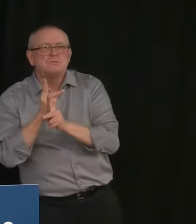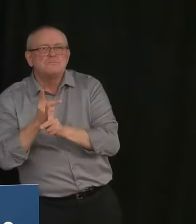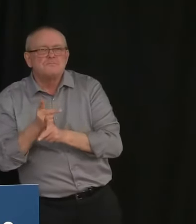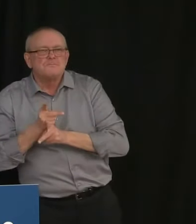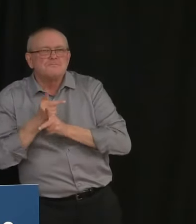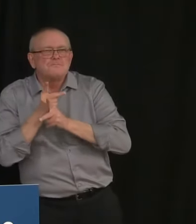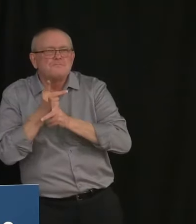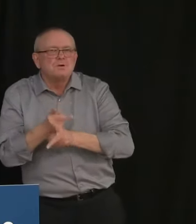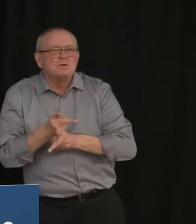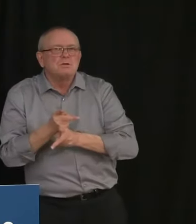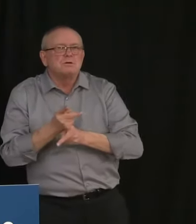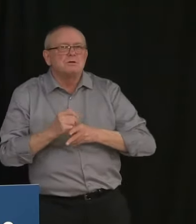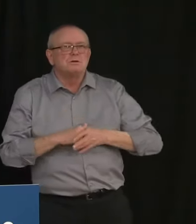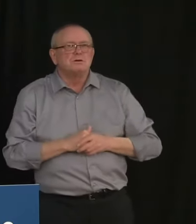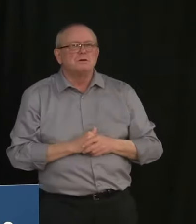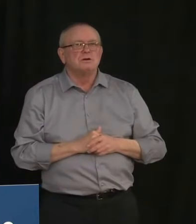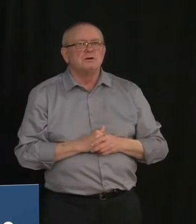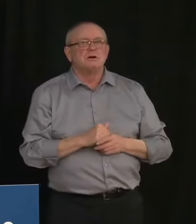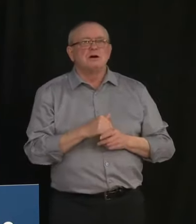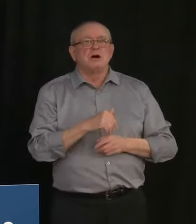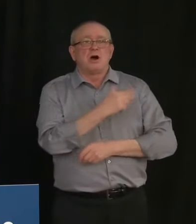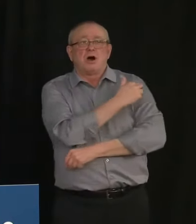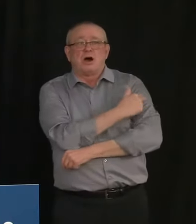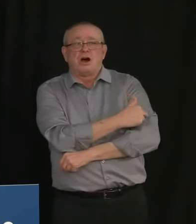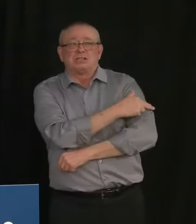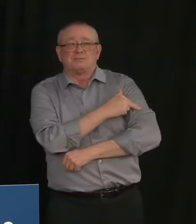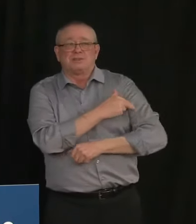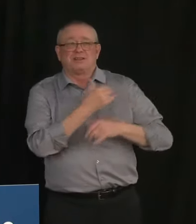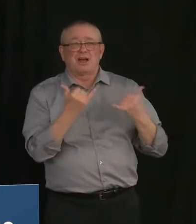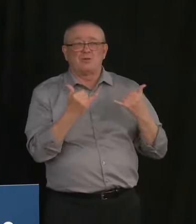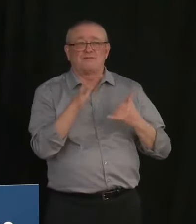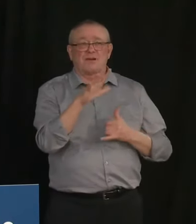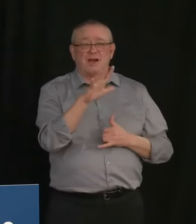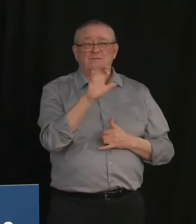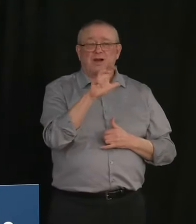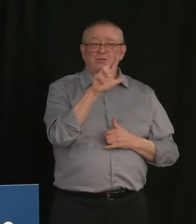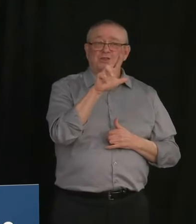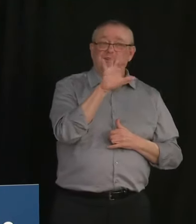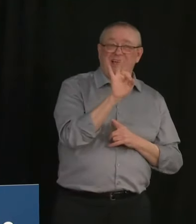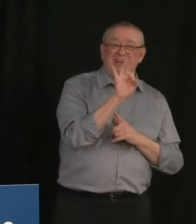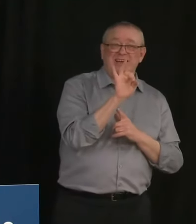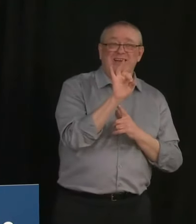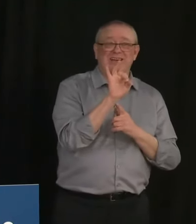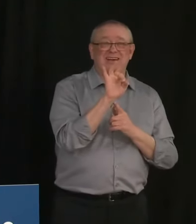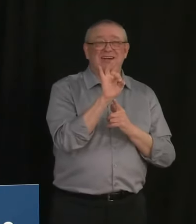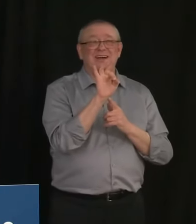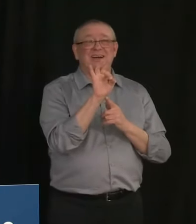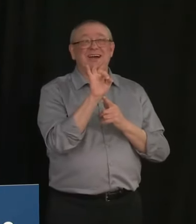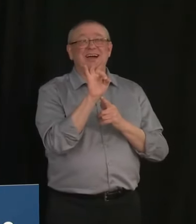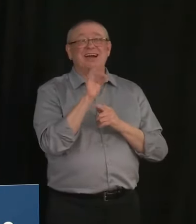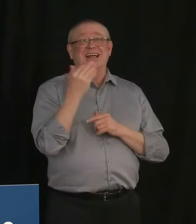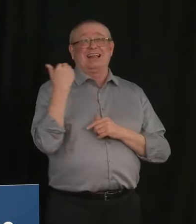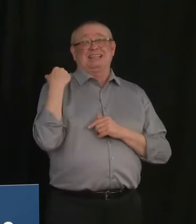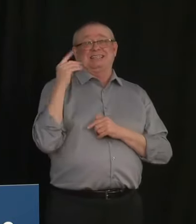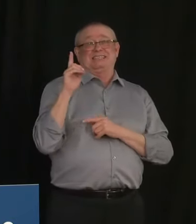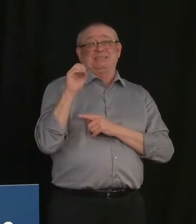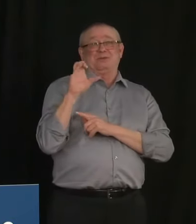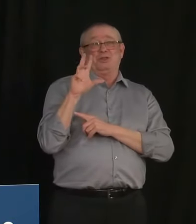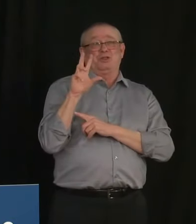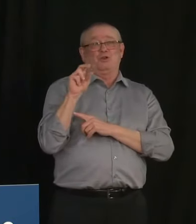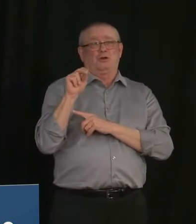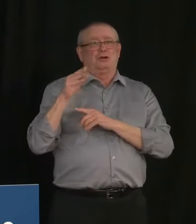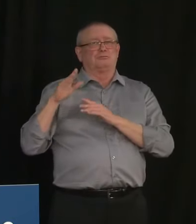are 539 people in hospital. This is down from the high of 938 on December 30th. This